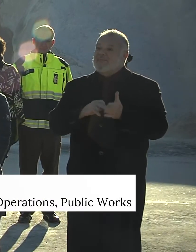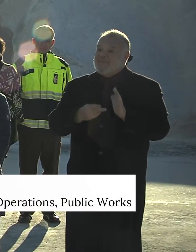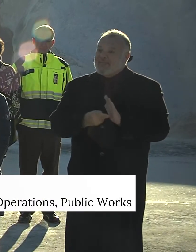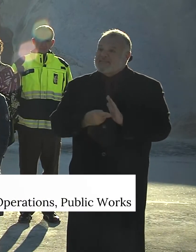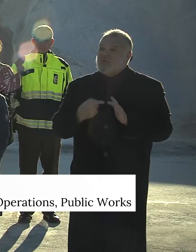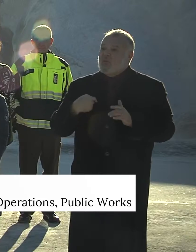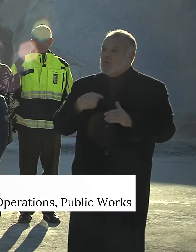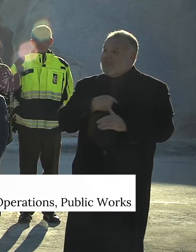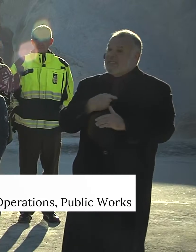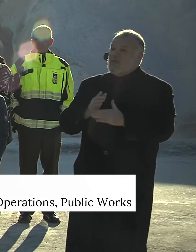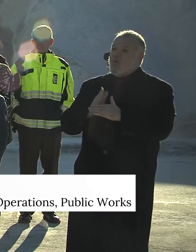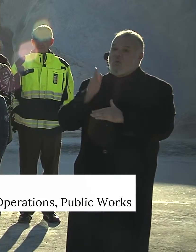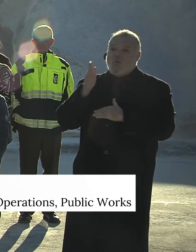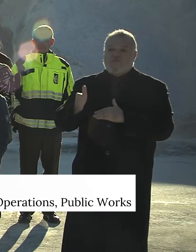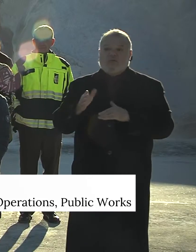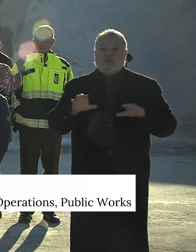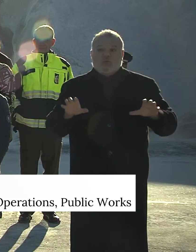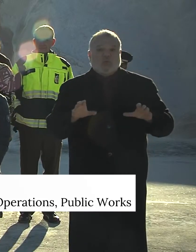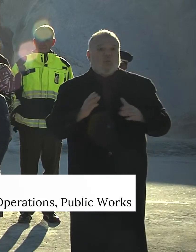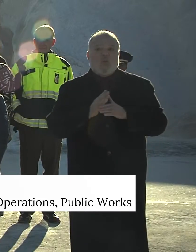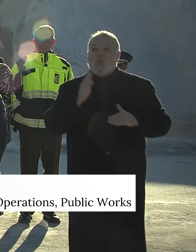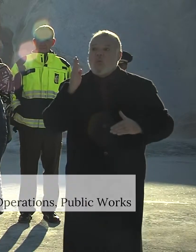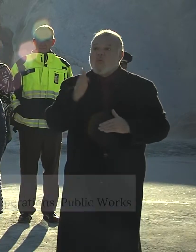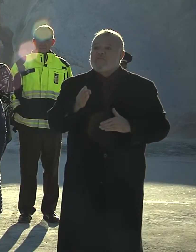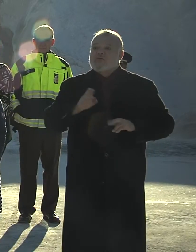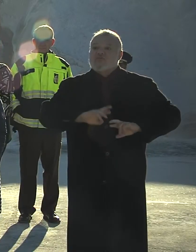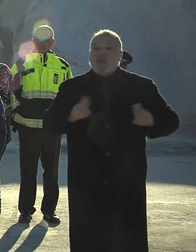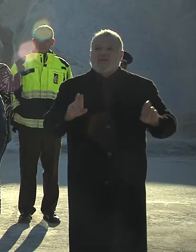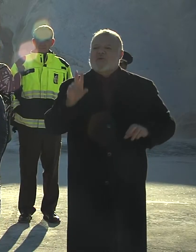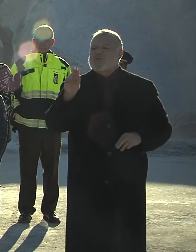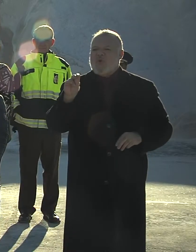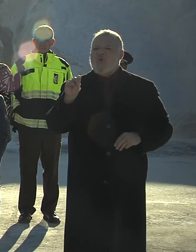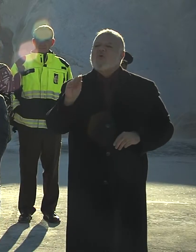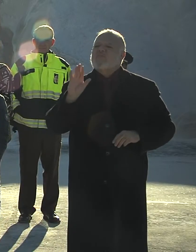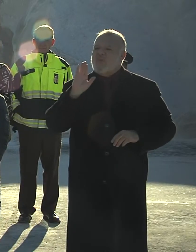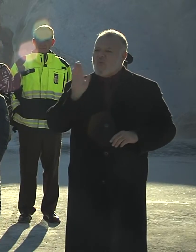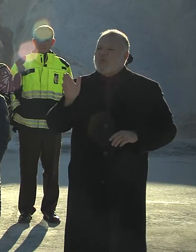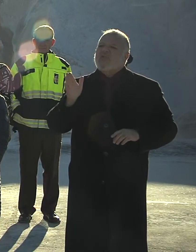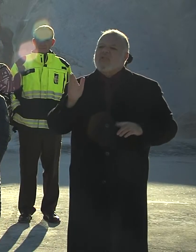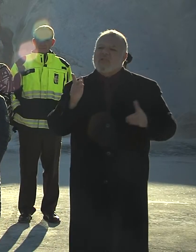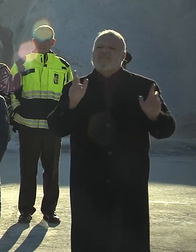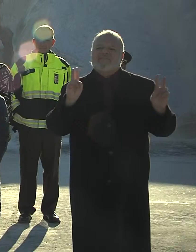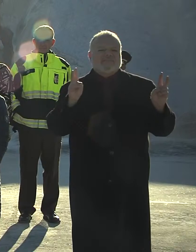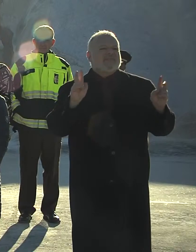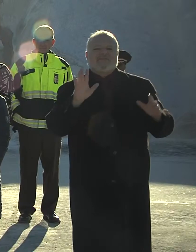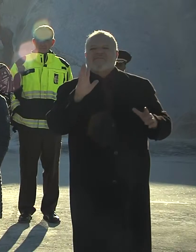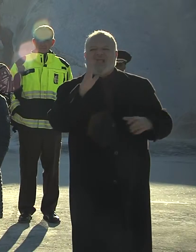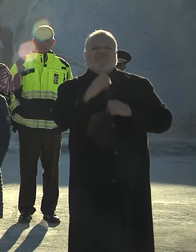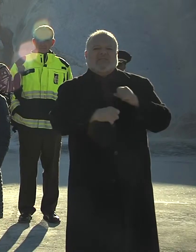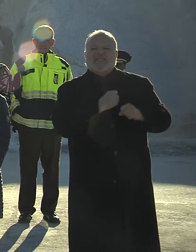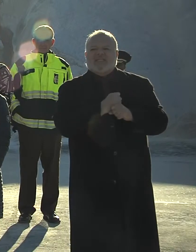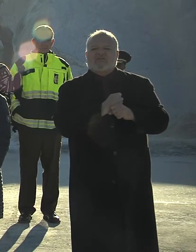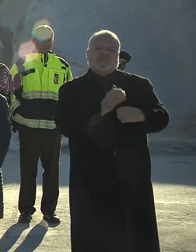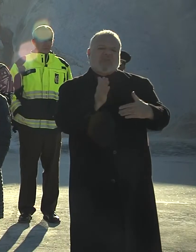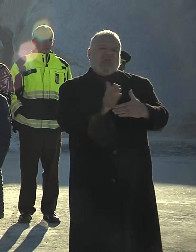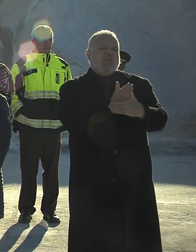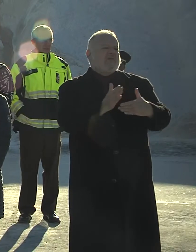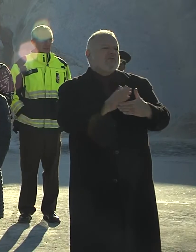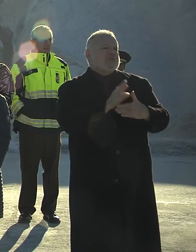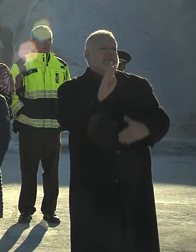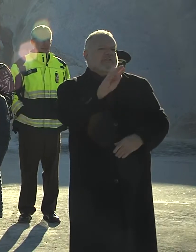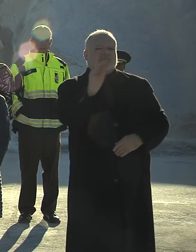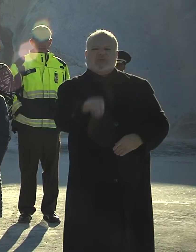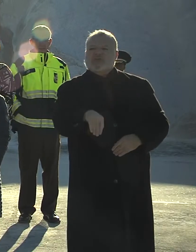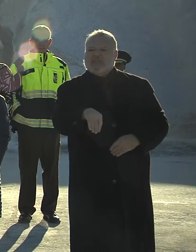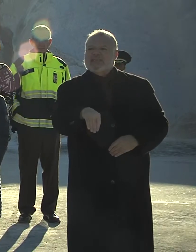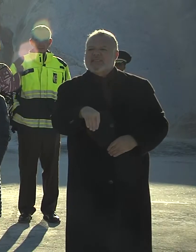be in too much. I'll say this, you know, this has been a long press conference. It's been longer for folks and the men and women from Public Works who answered the phone at 1:30 this morning. We had snow